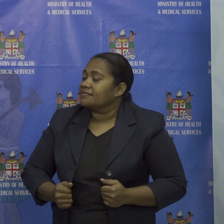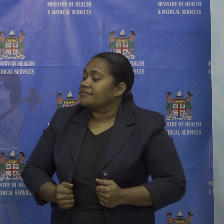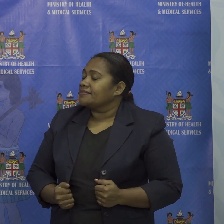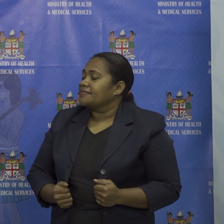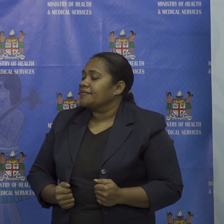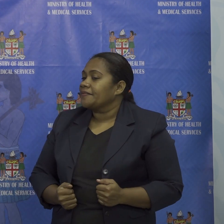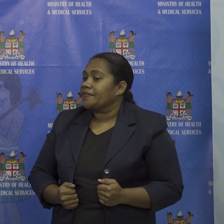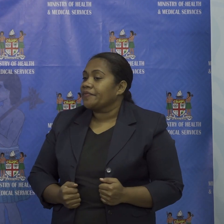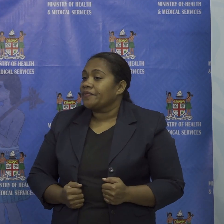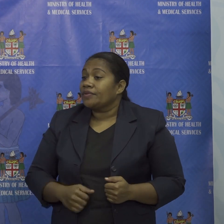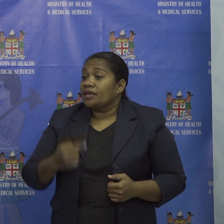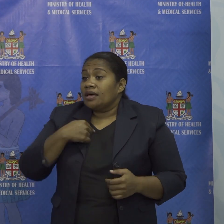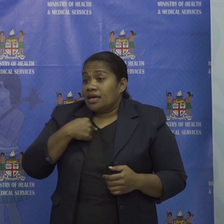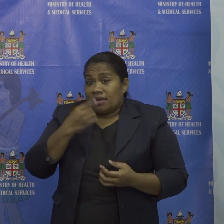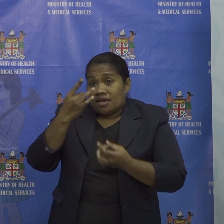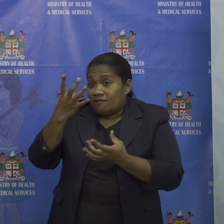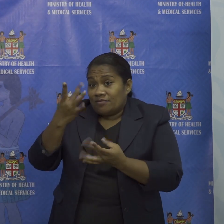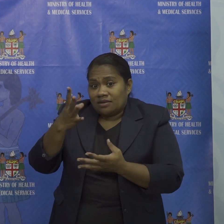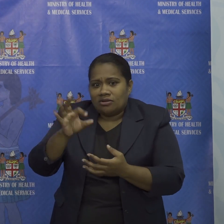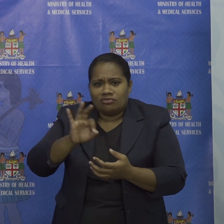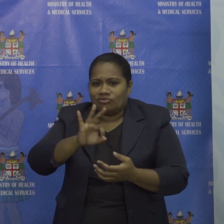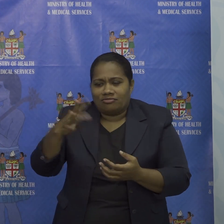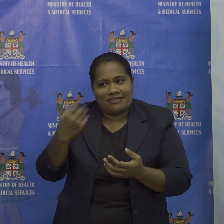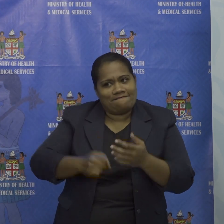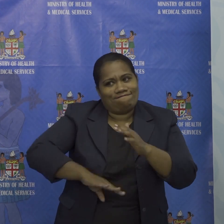I haven't got enough information on the other 3.